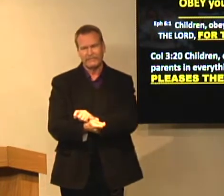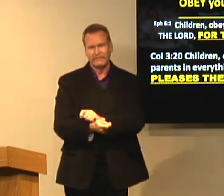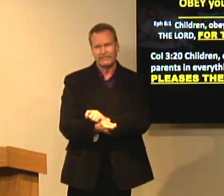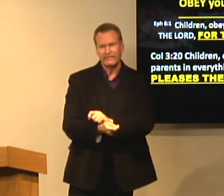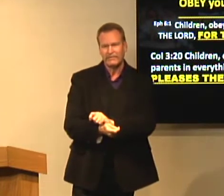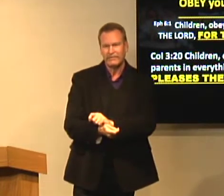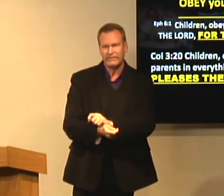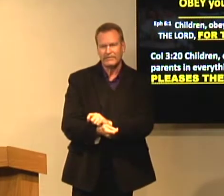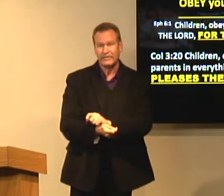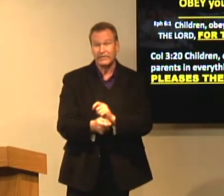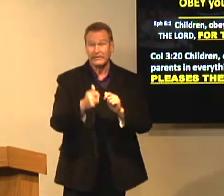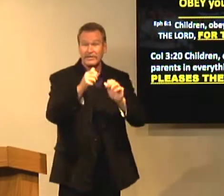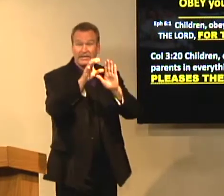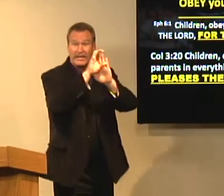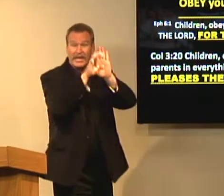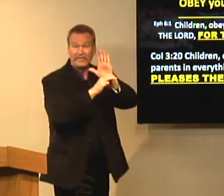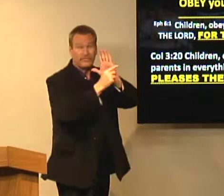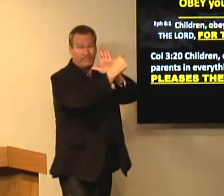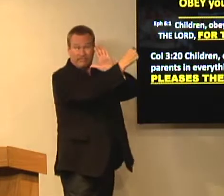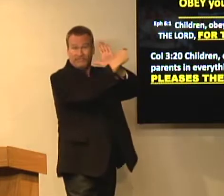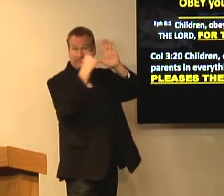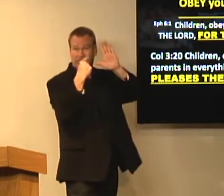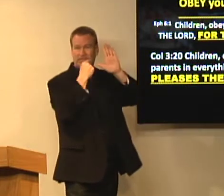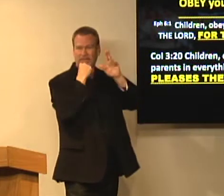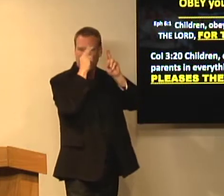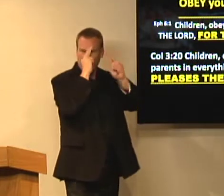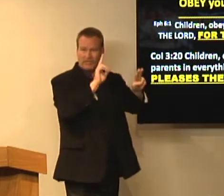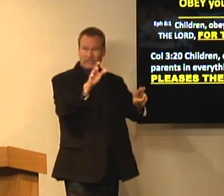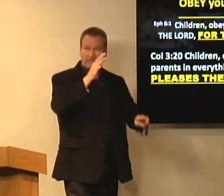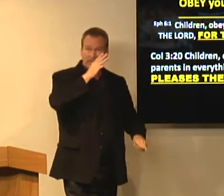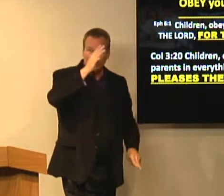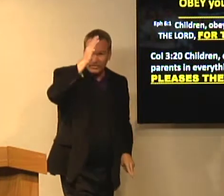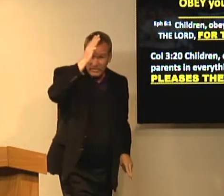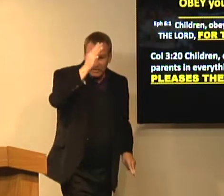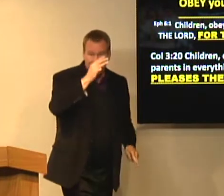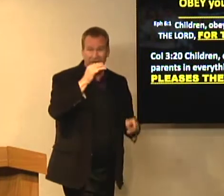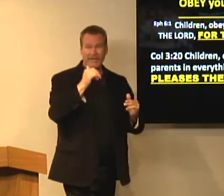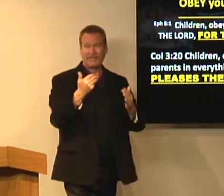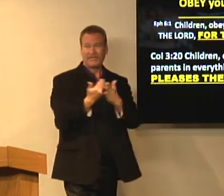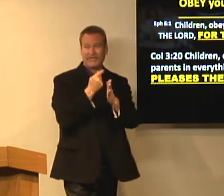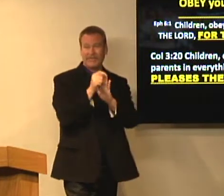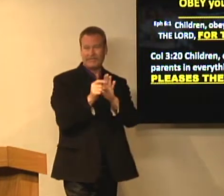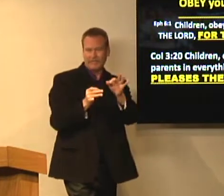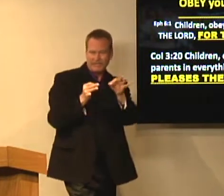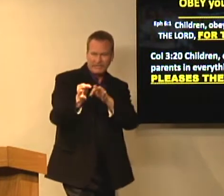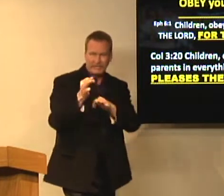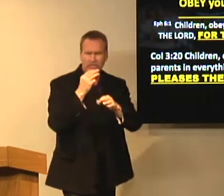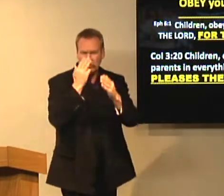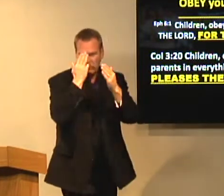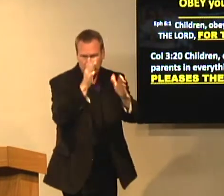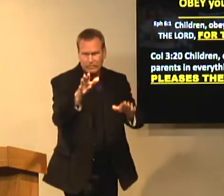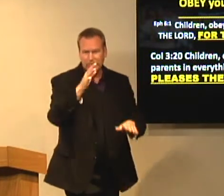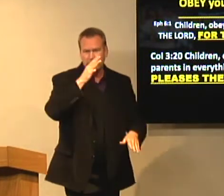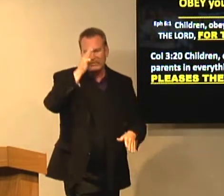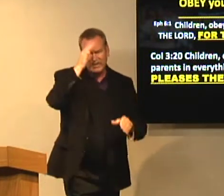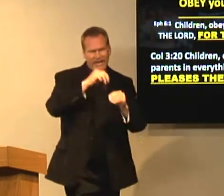never changes. This command of God to honor your parents, and it's reiterated in the